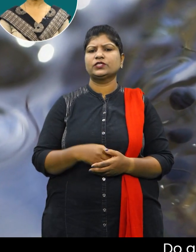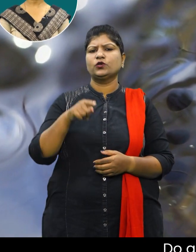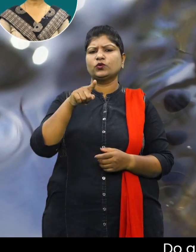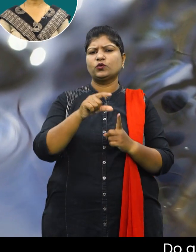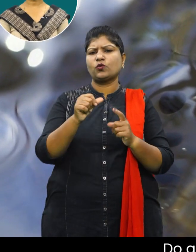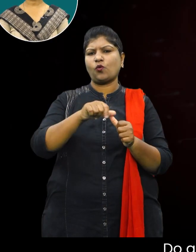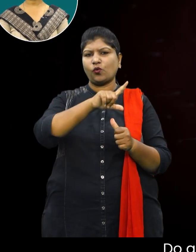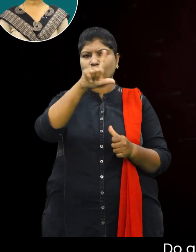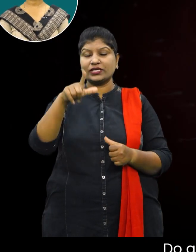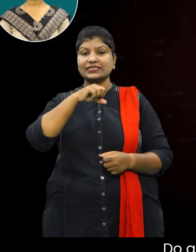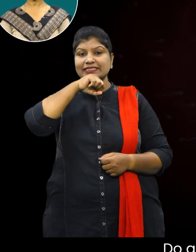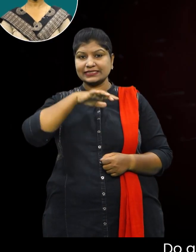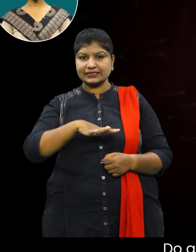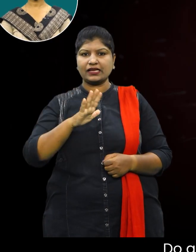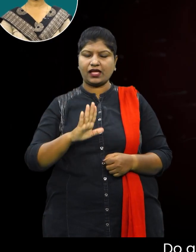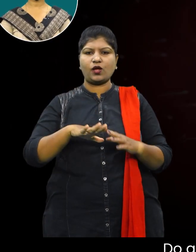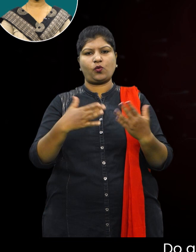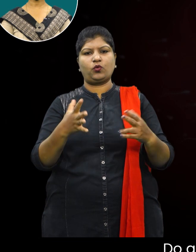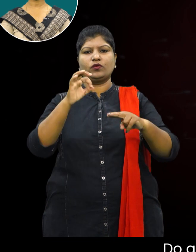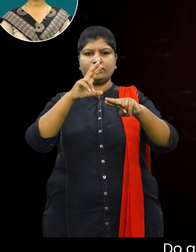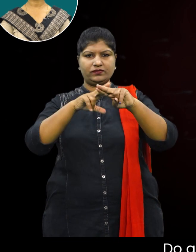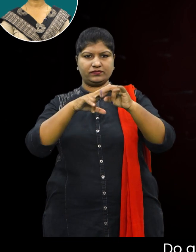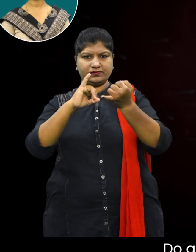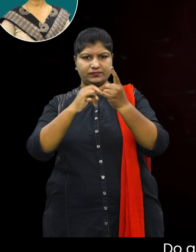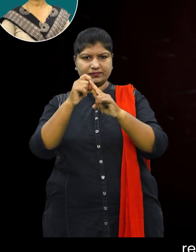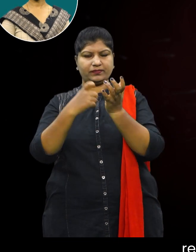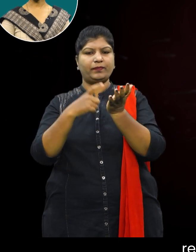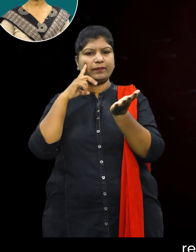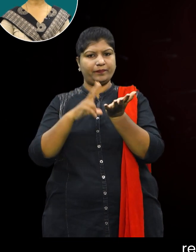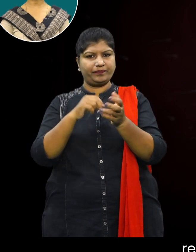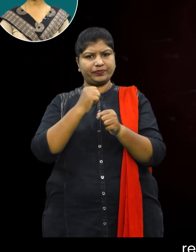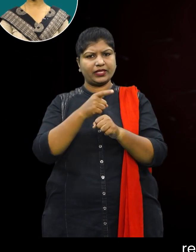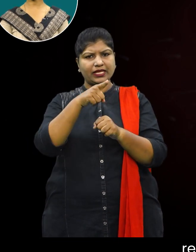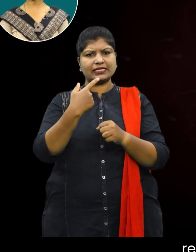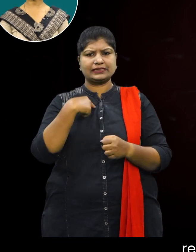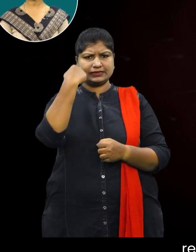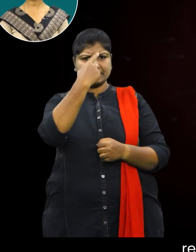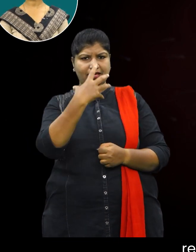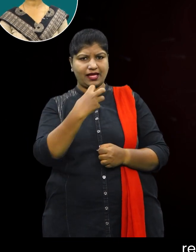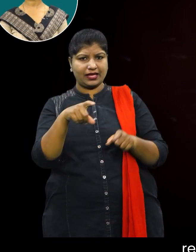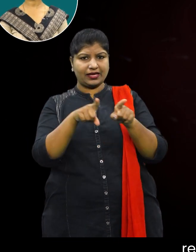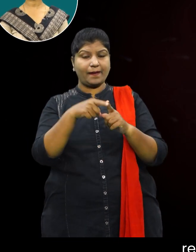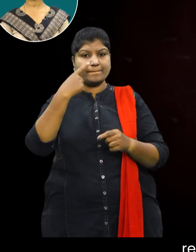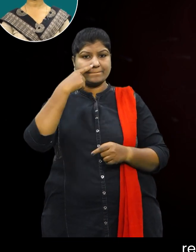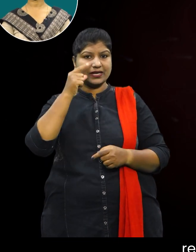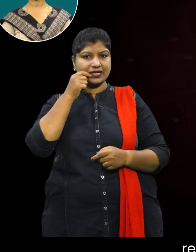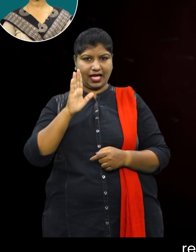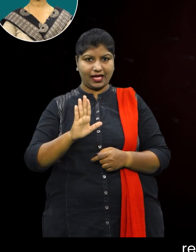Do all young ones or offspring resemble their parents?